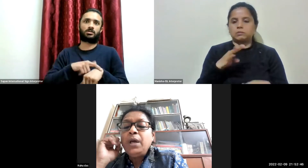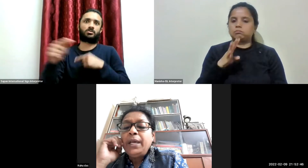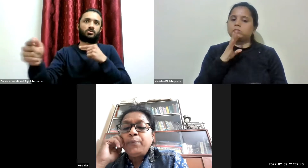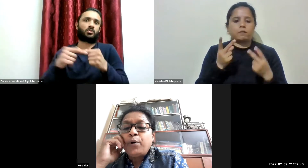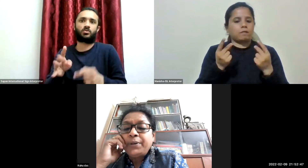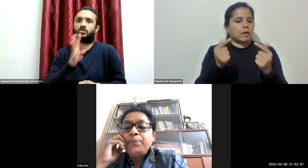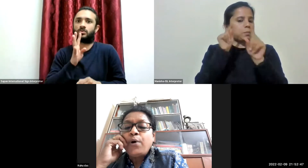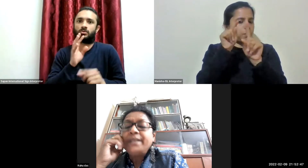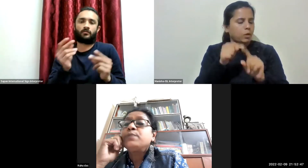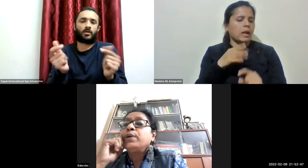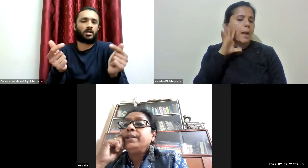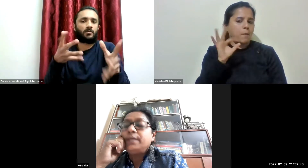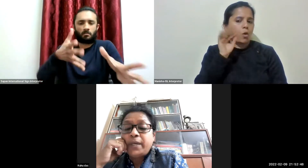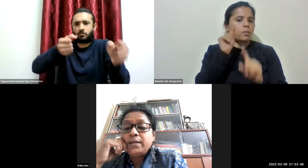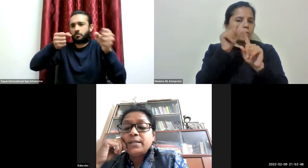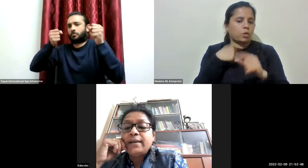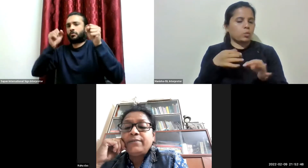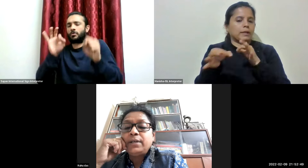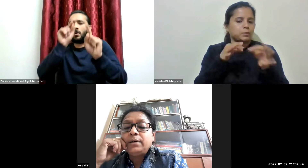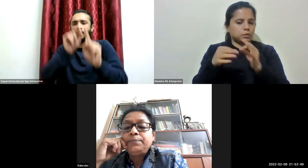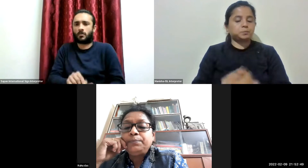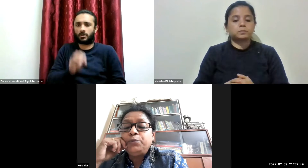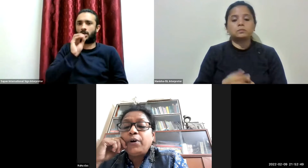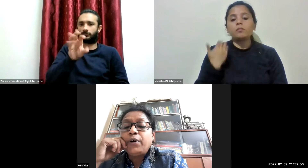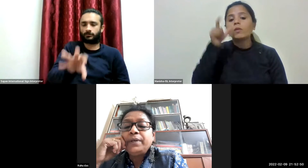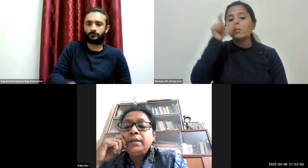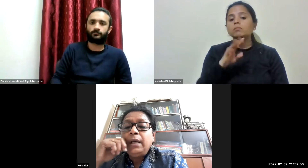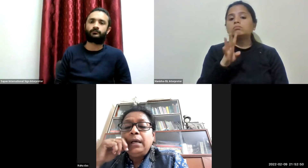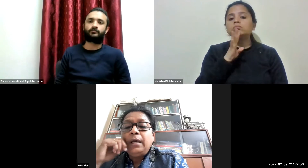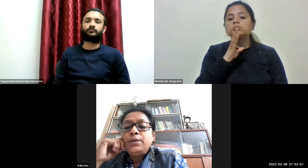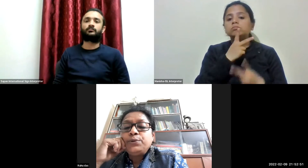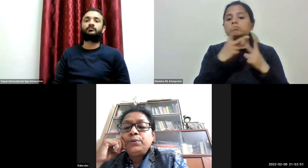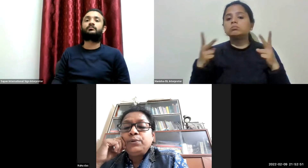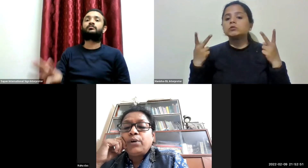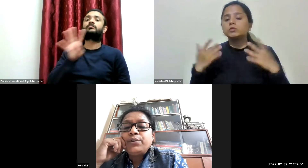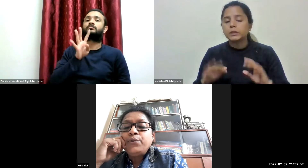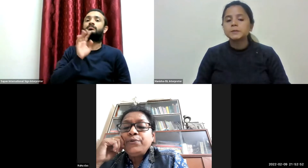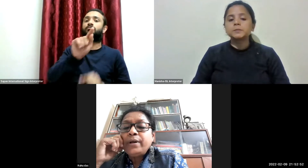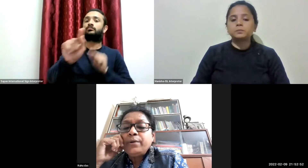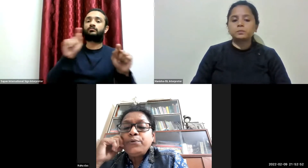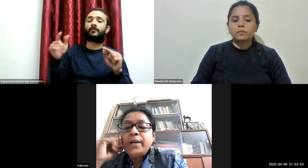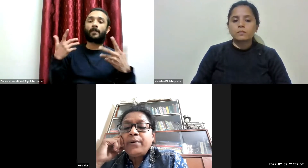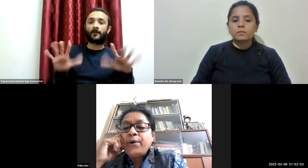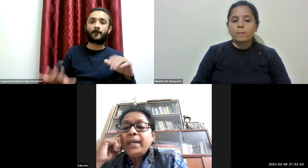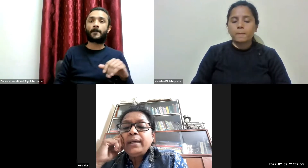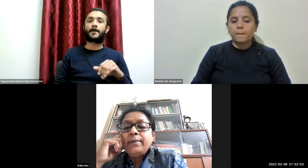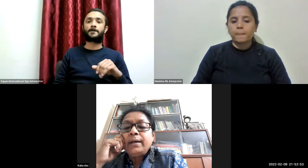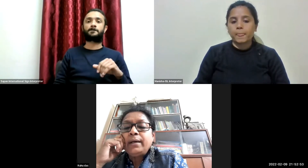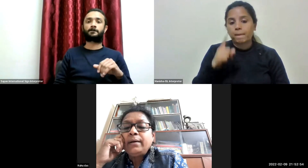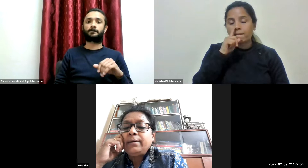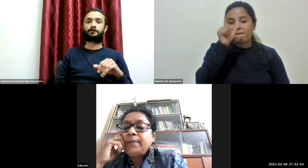few important points what the speakers have put forward. So Dr. Aruna